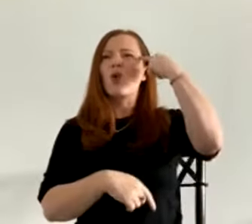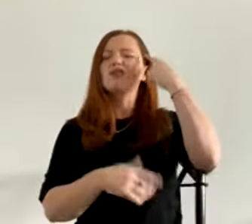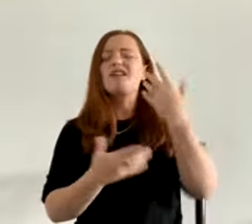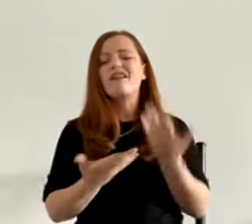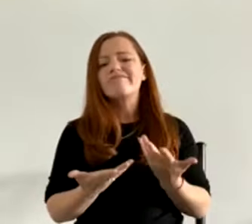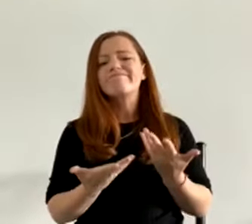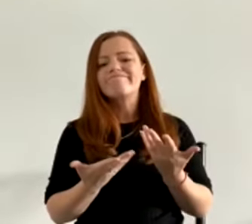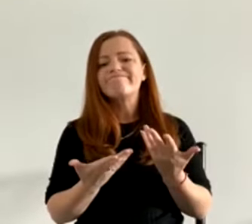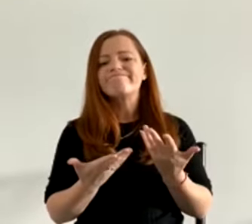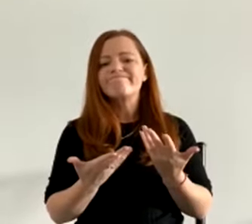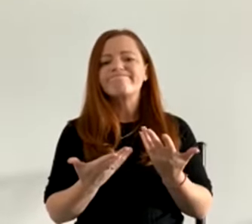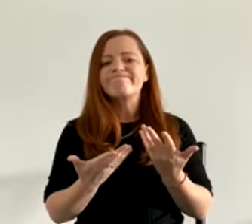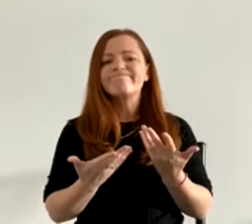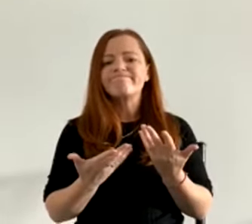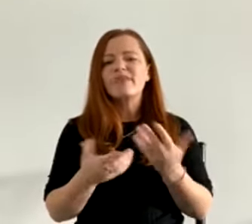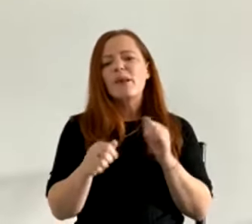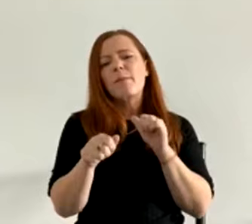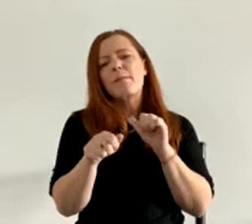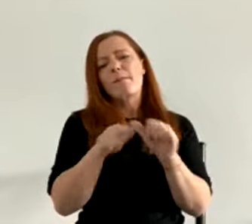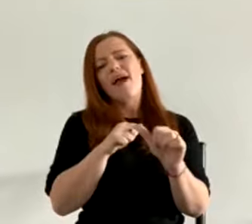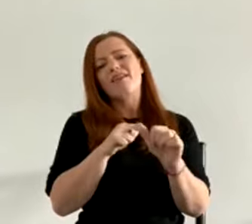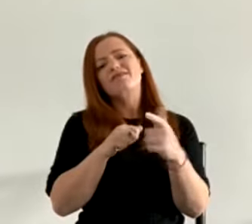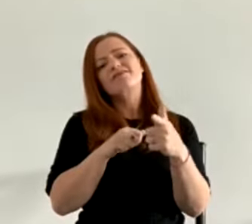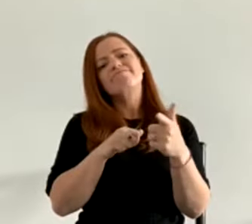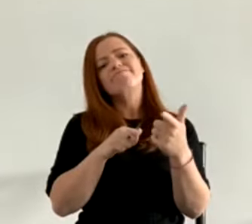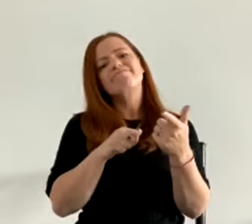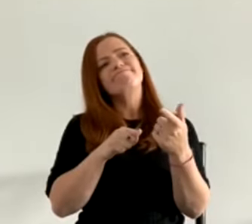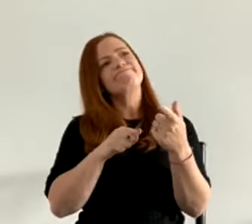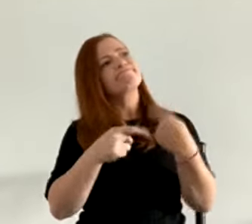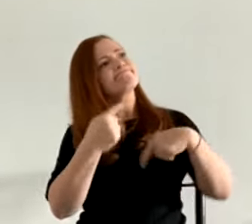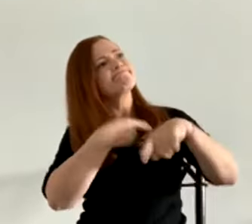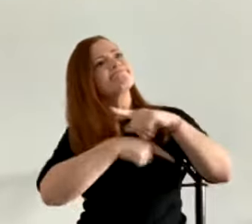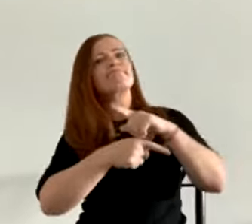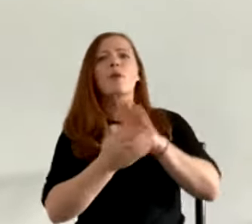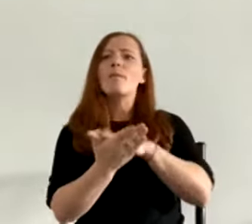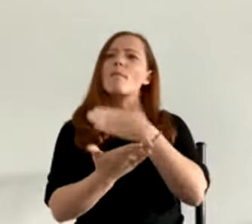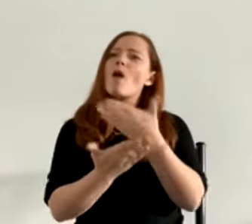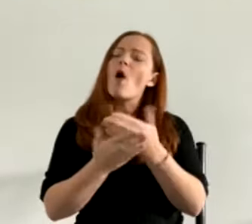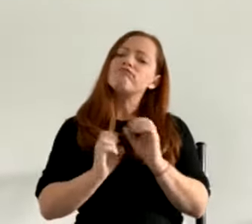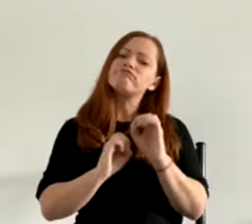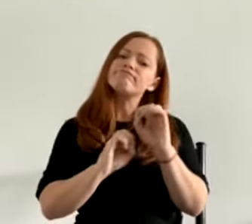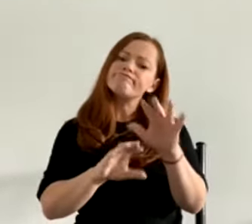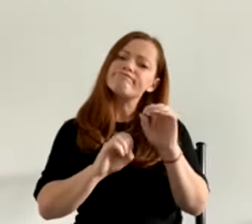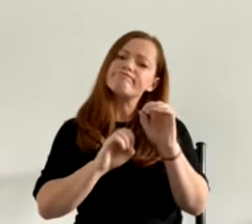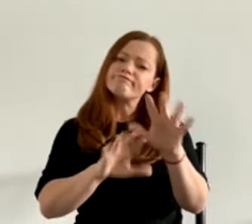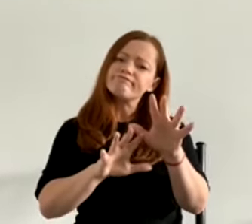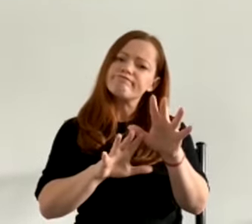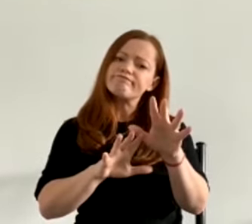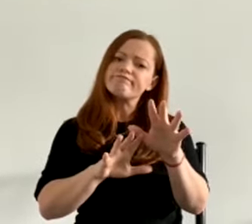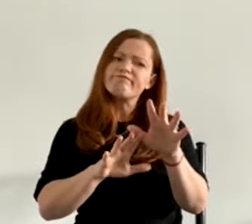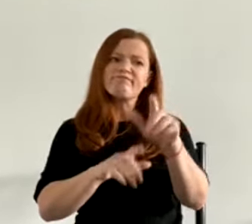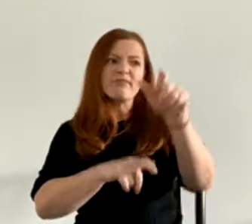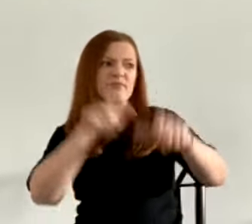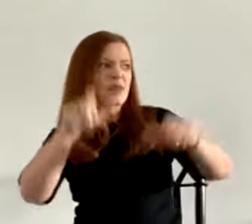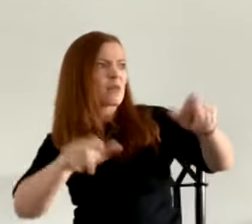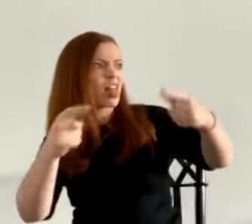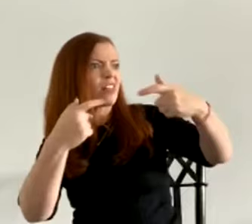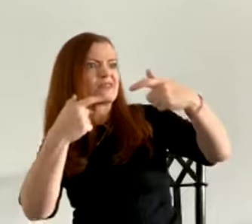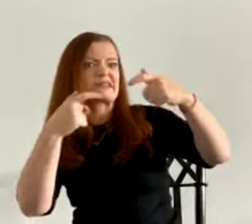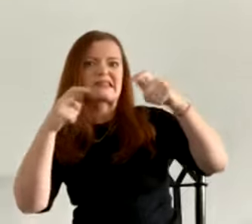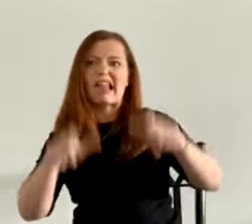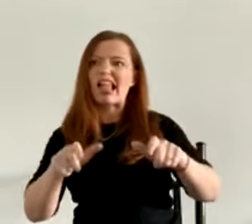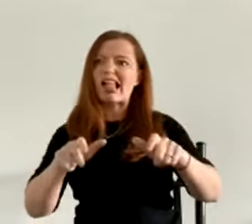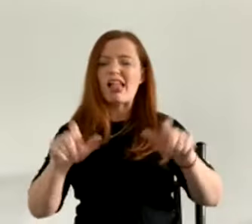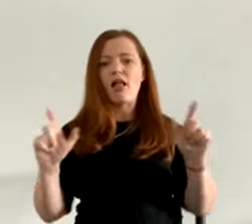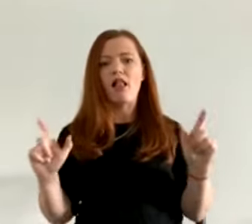is still to kind of, yeah, to bring some poems to people that I think are probably still, you know, at home. There's people still in their houses, and it's nice to be able